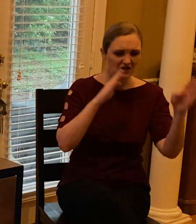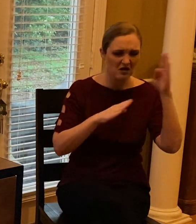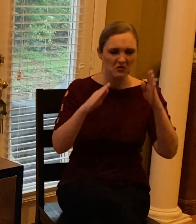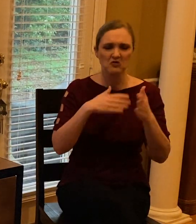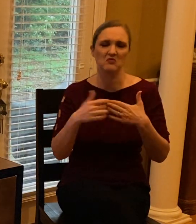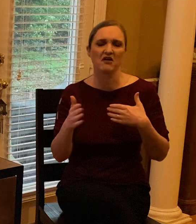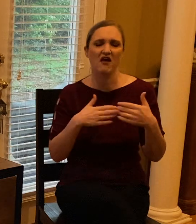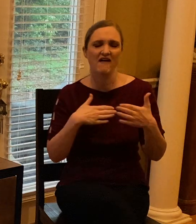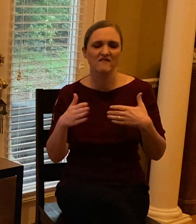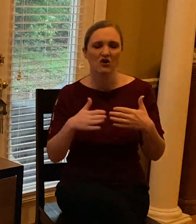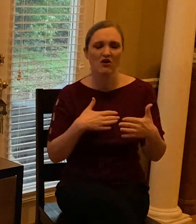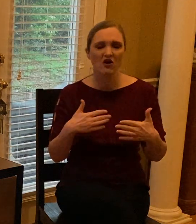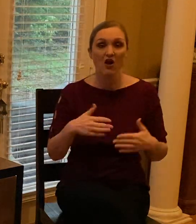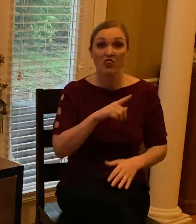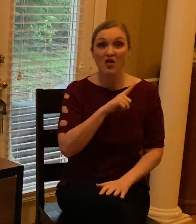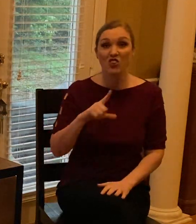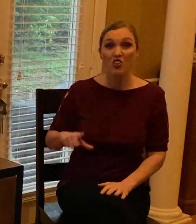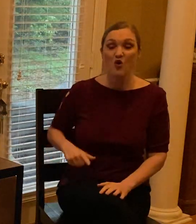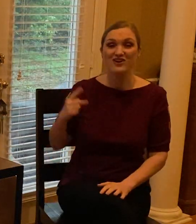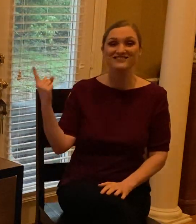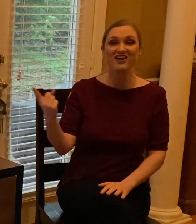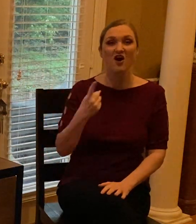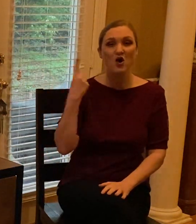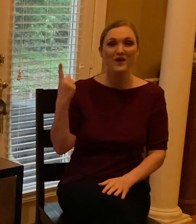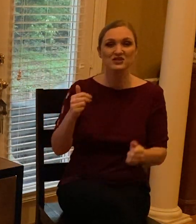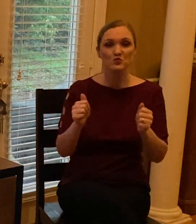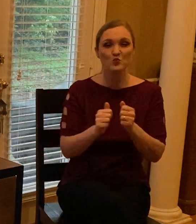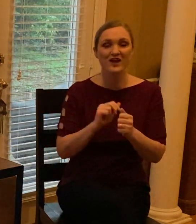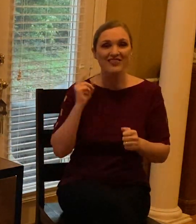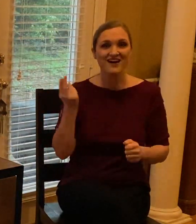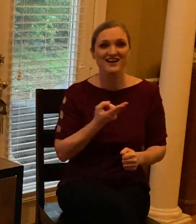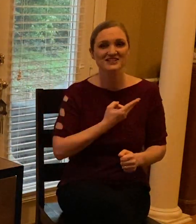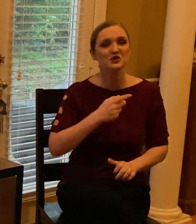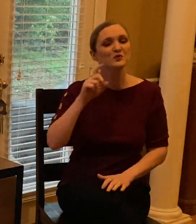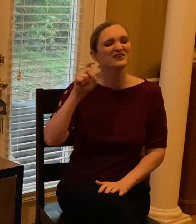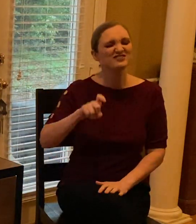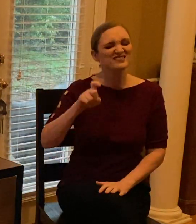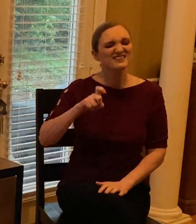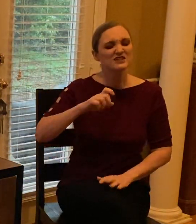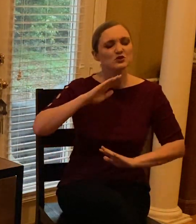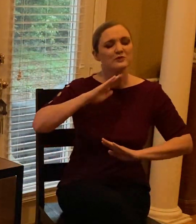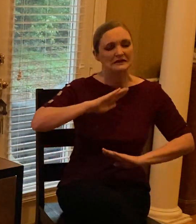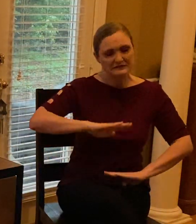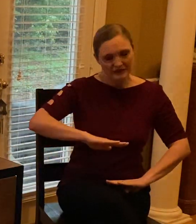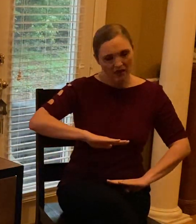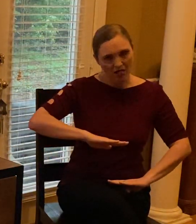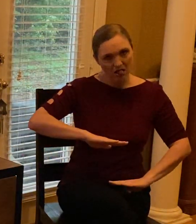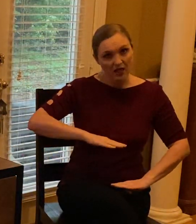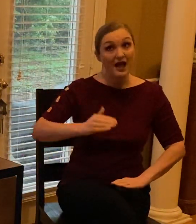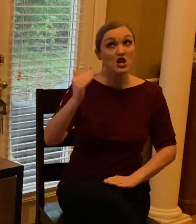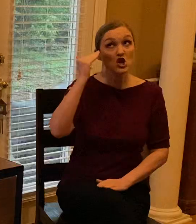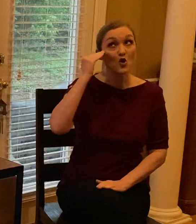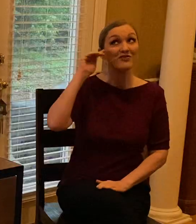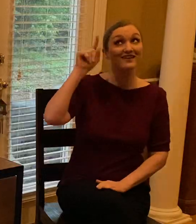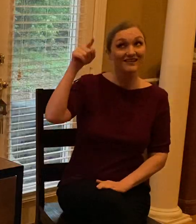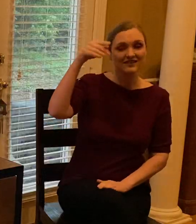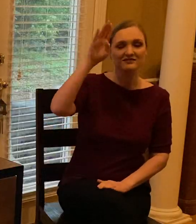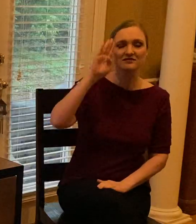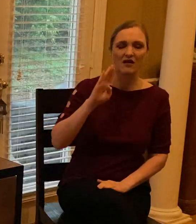through, that the Lord is always with us and that we only need to be still and to know that He is